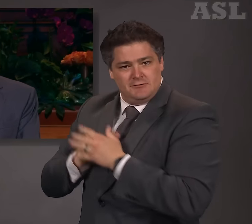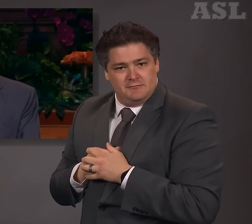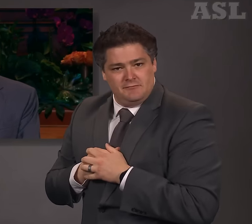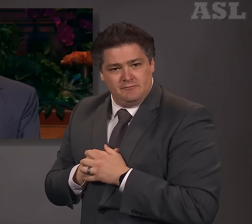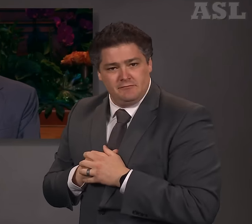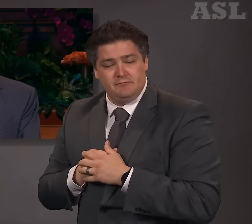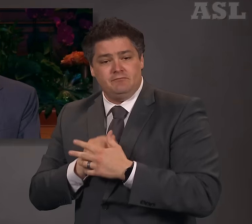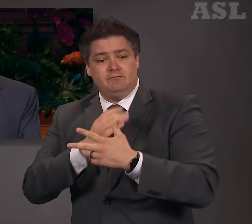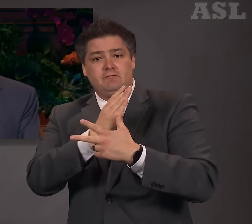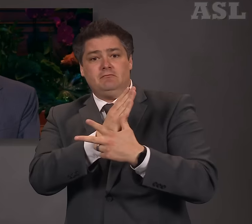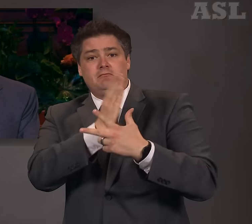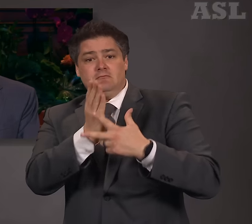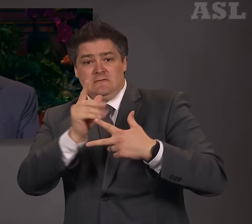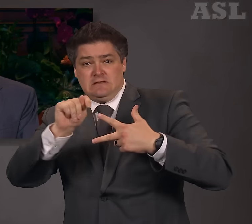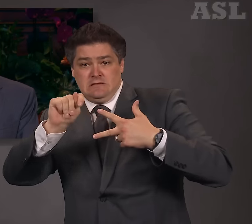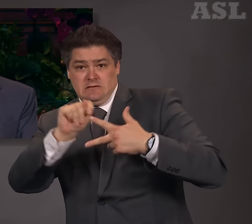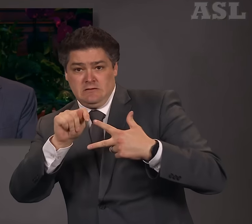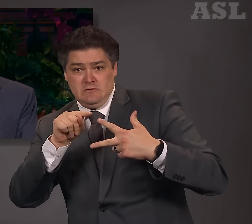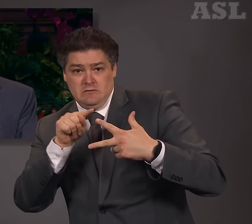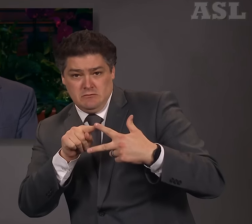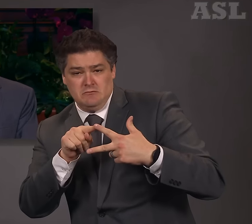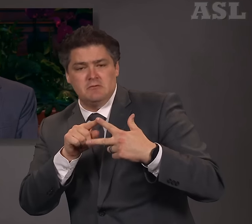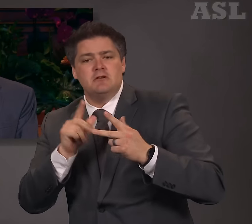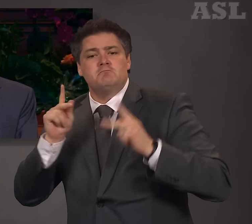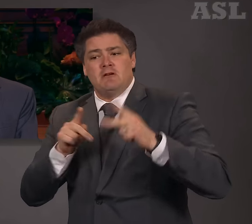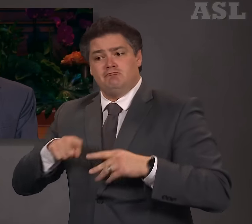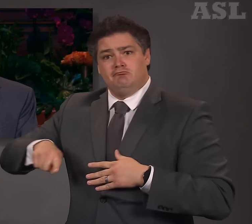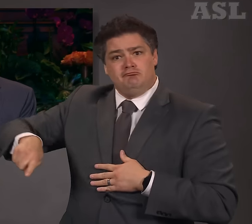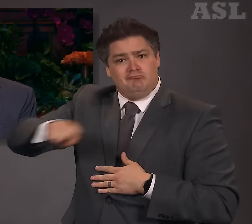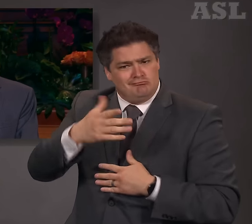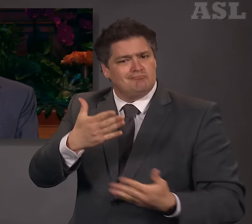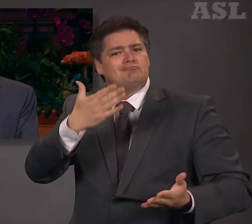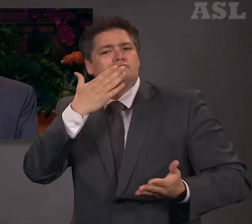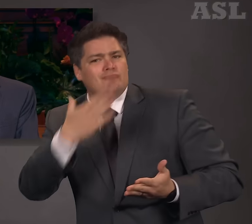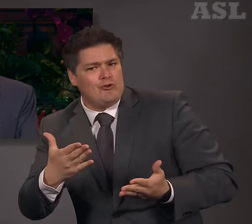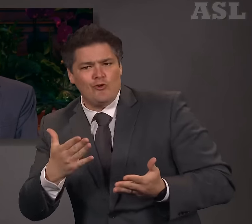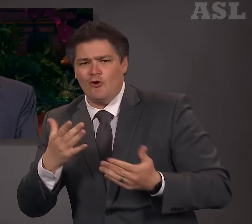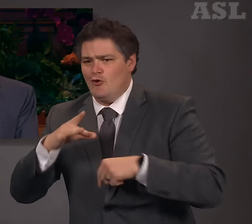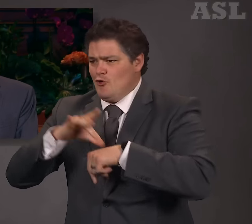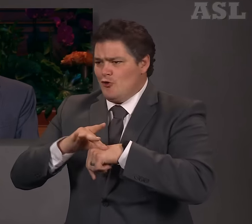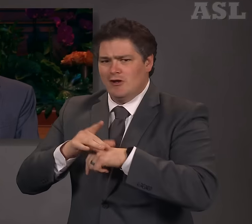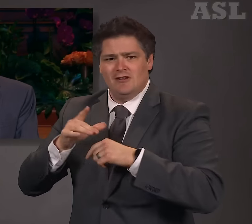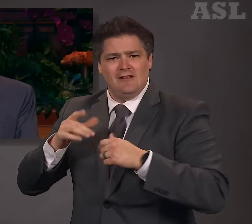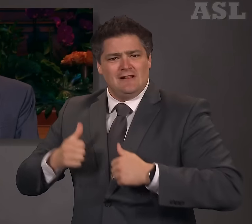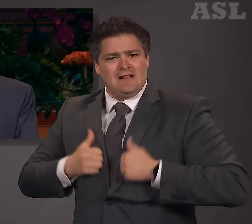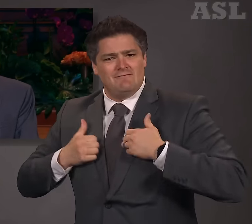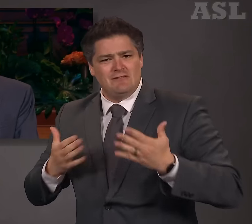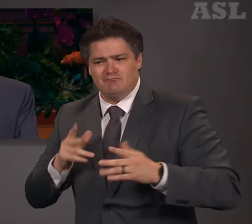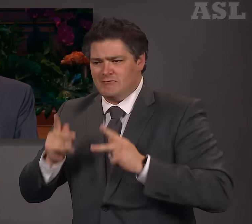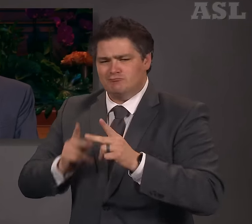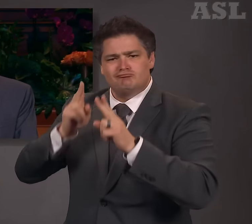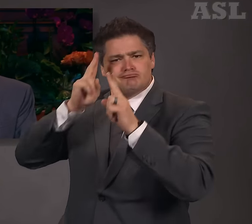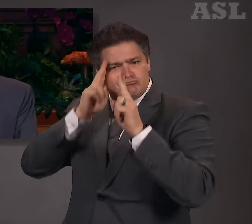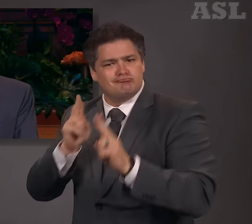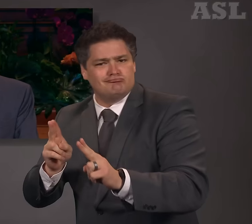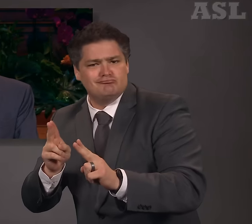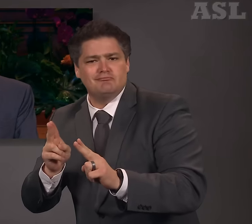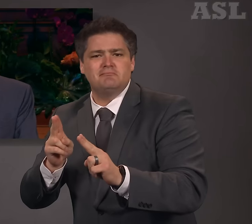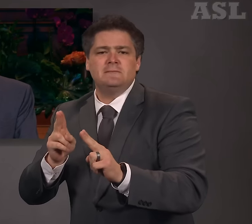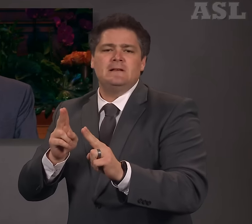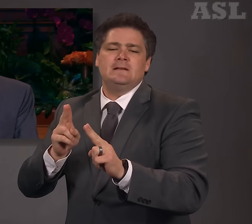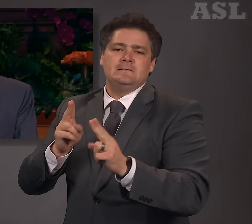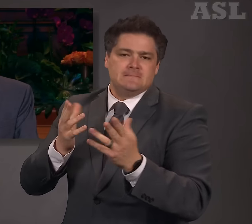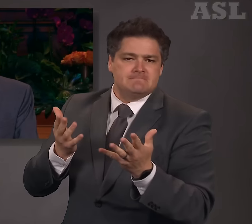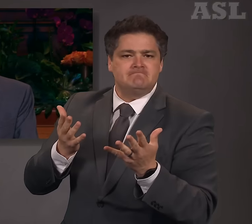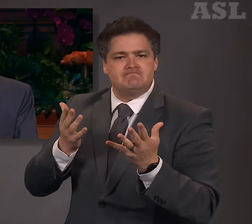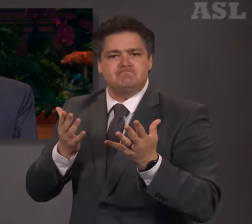the honorable men of the earth who were blinded by the craftiness of men. Their principal limiting trait is that they